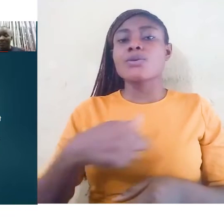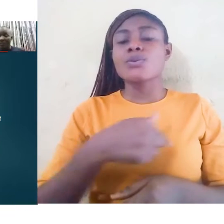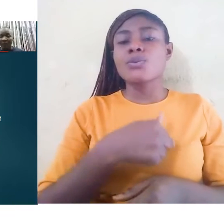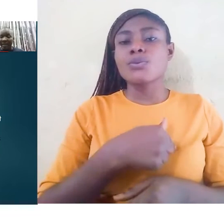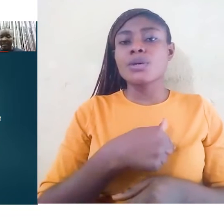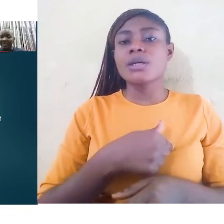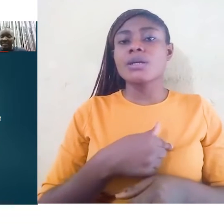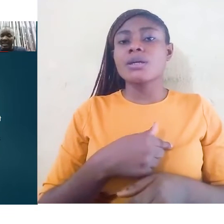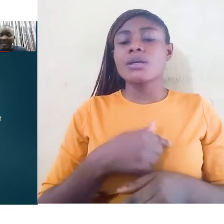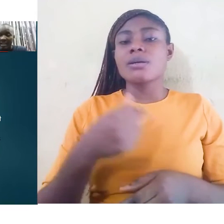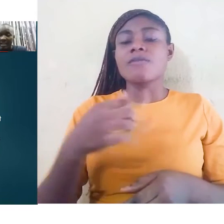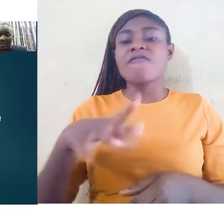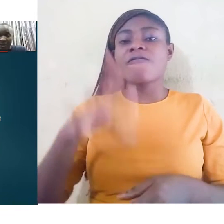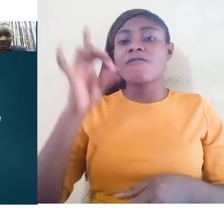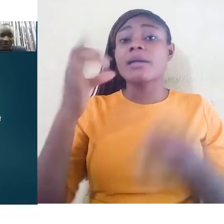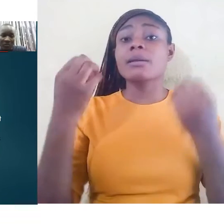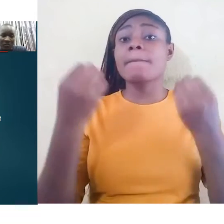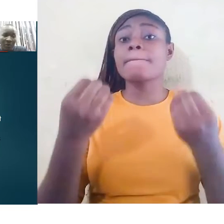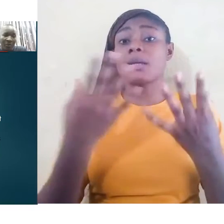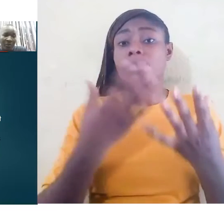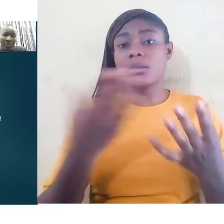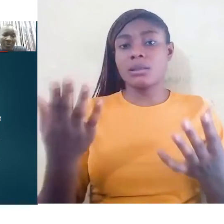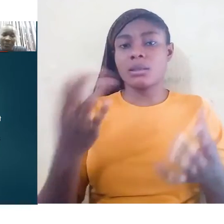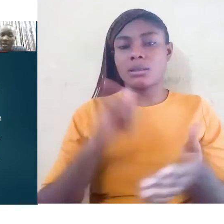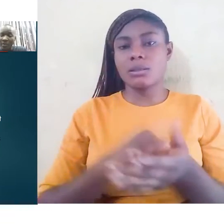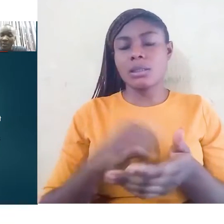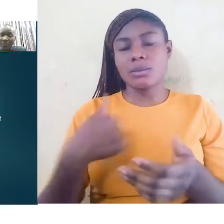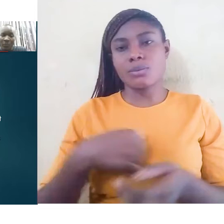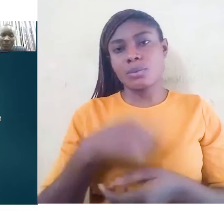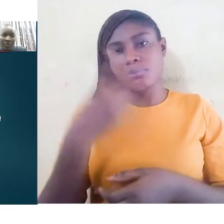were several findings that we saw.